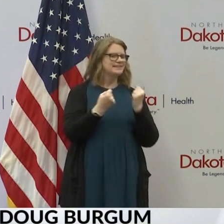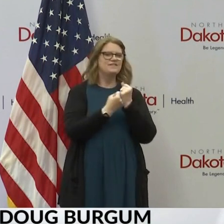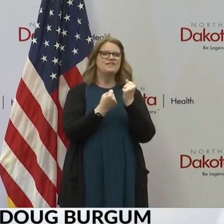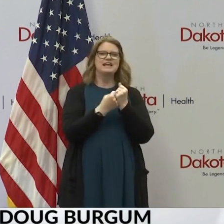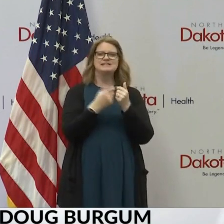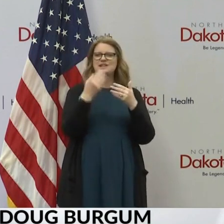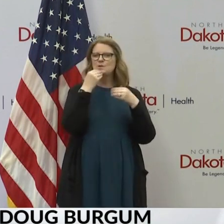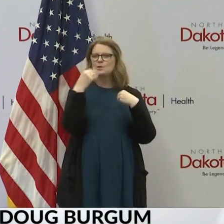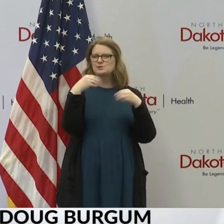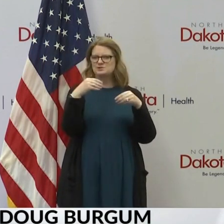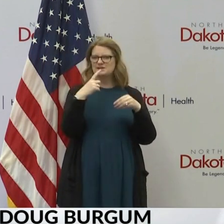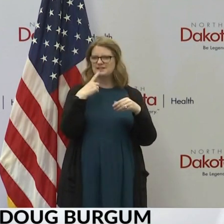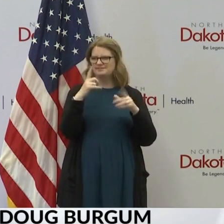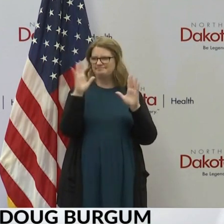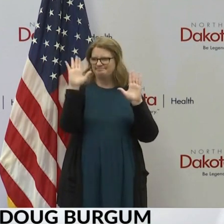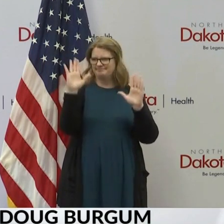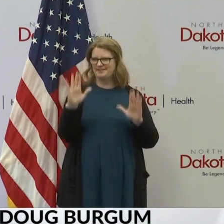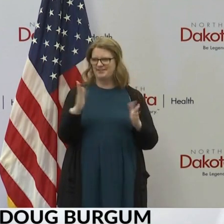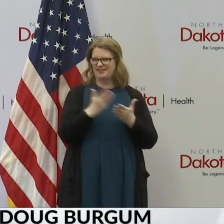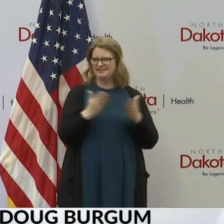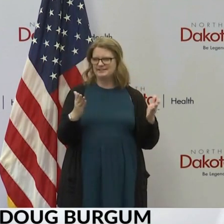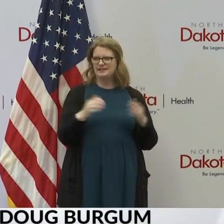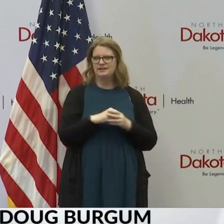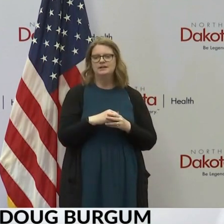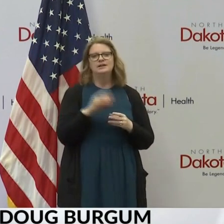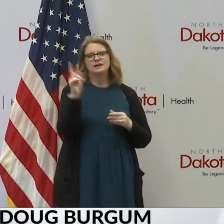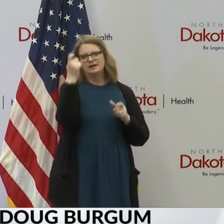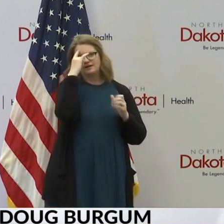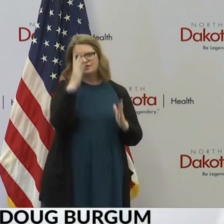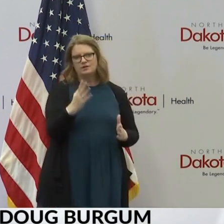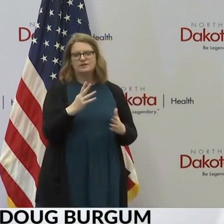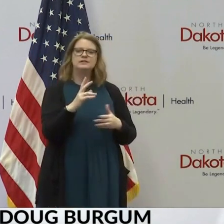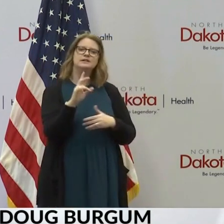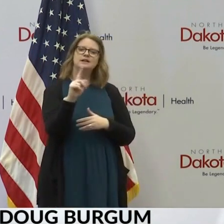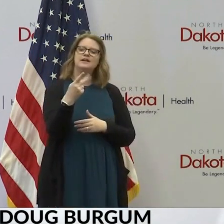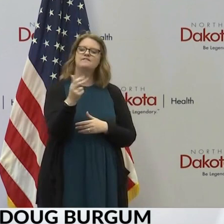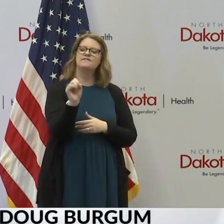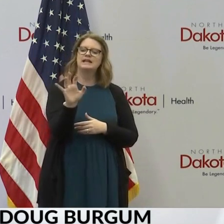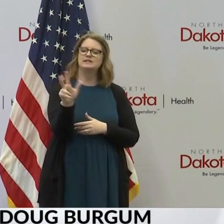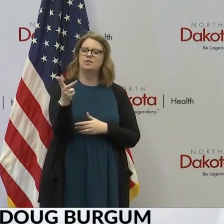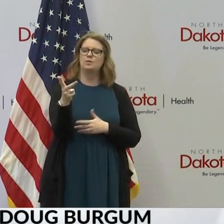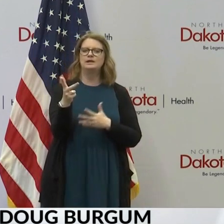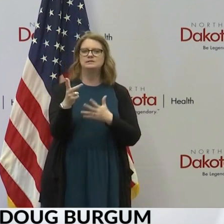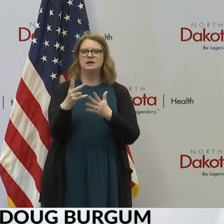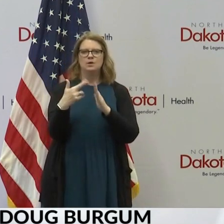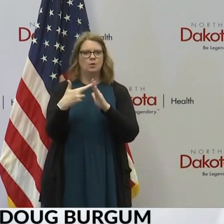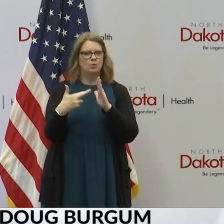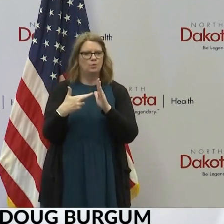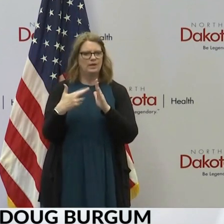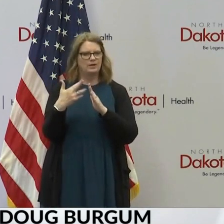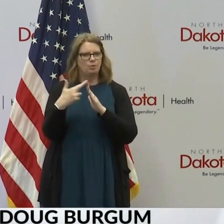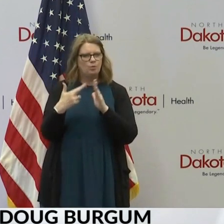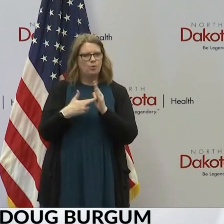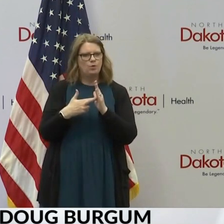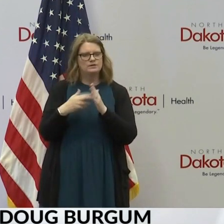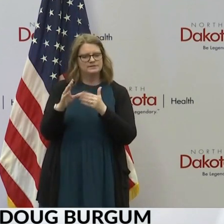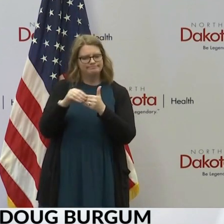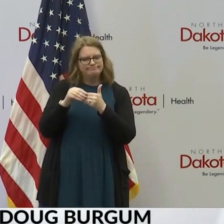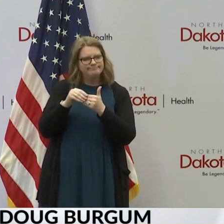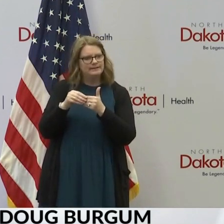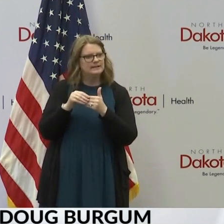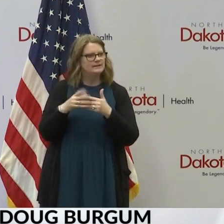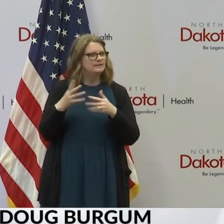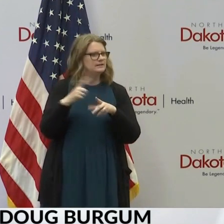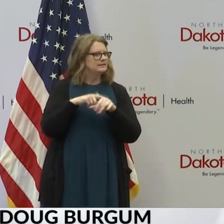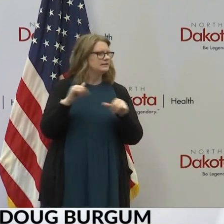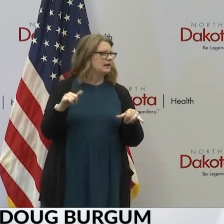good job too. Governor, when you talk about wanting to have a phase 3 or trying to loosen up restrictions for long-term care facilities, at the